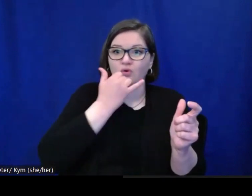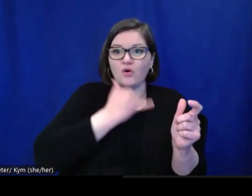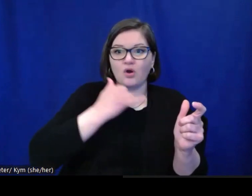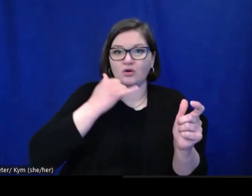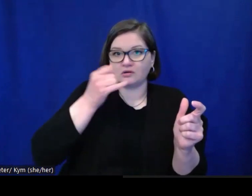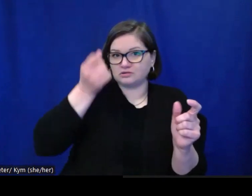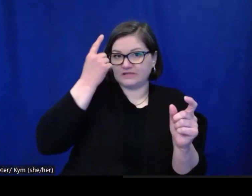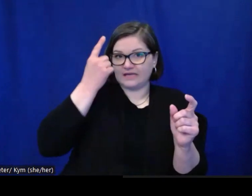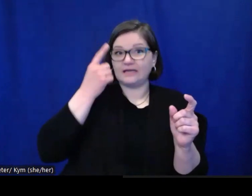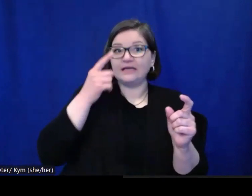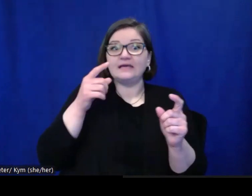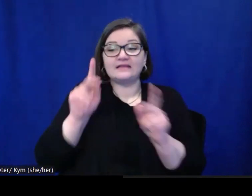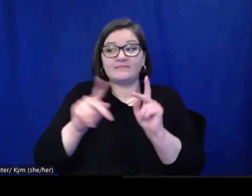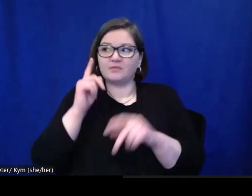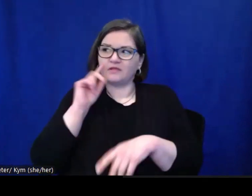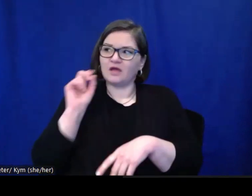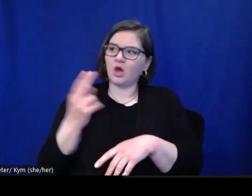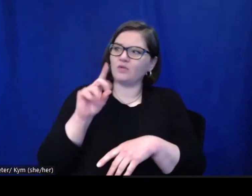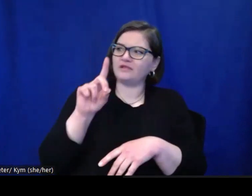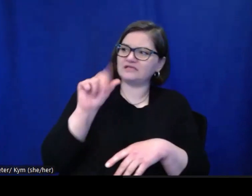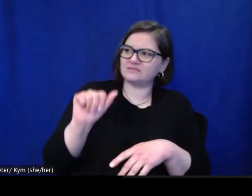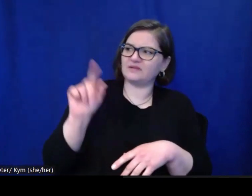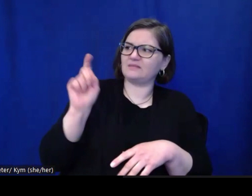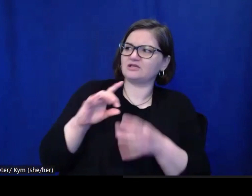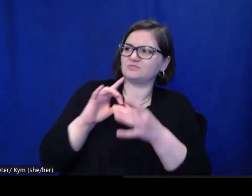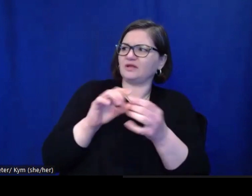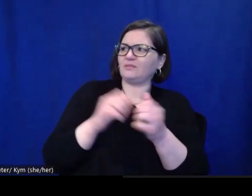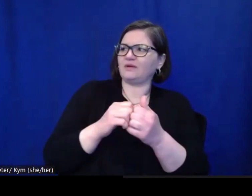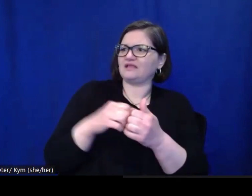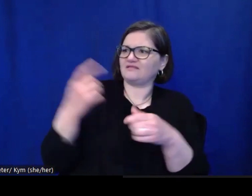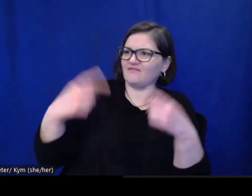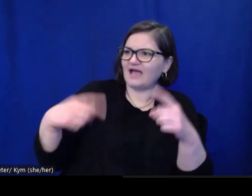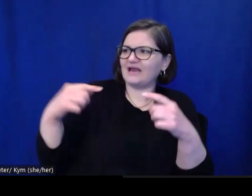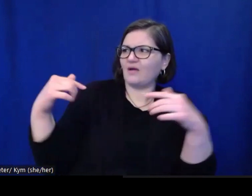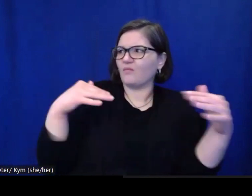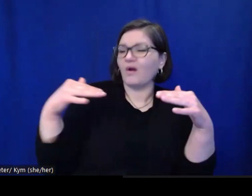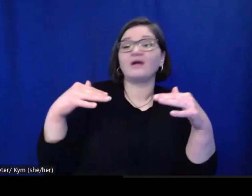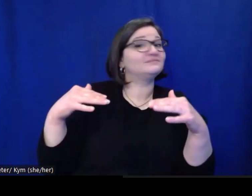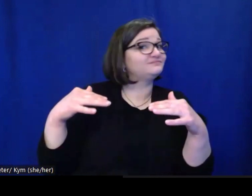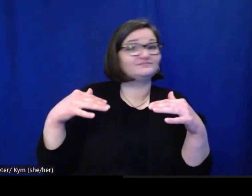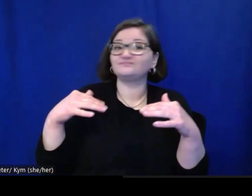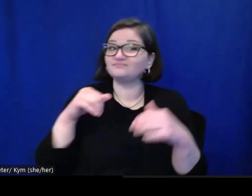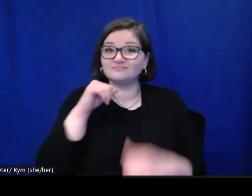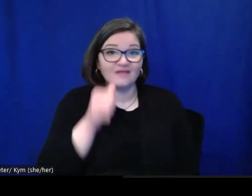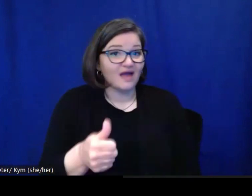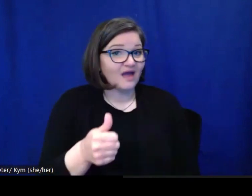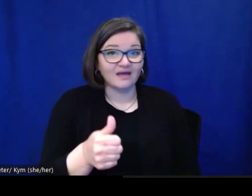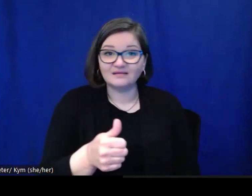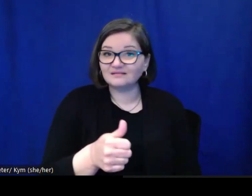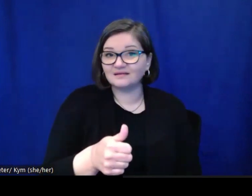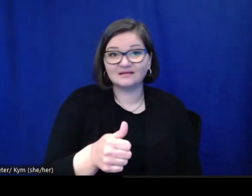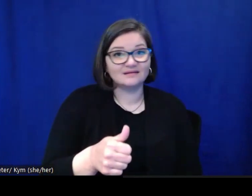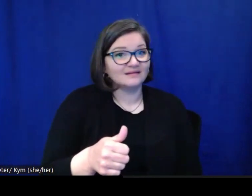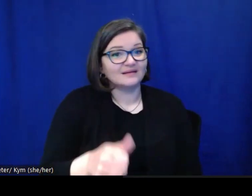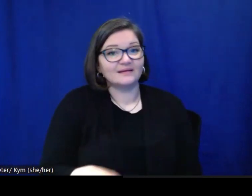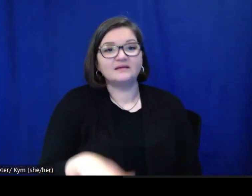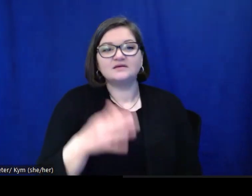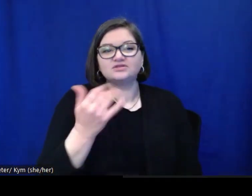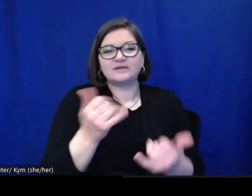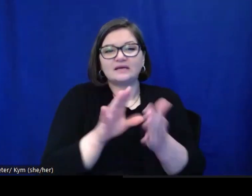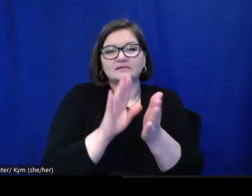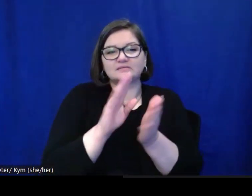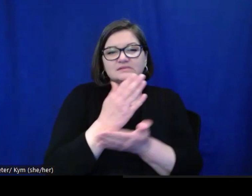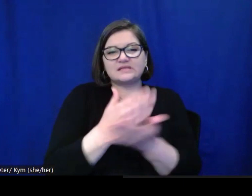disability has to be combat related. It doesn't. It doesn't at all. And I'll give some examples. We have